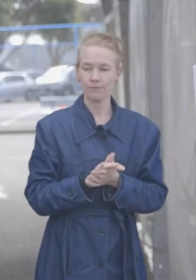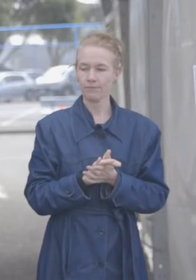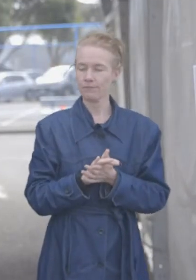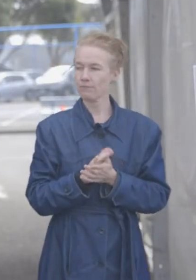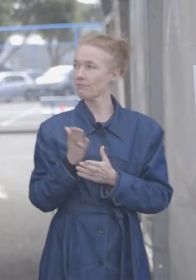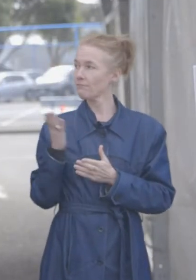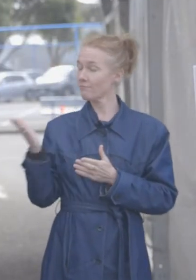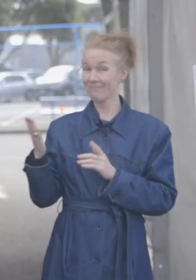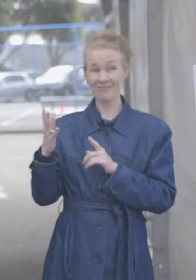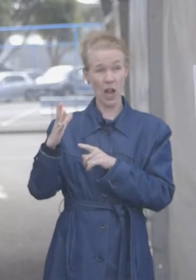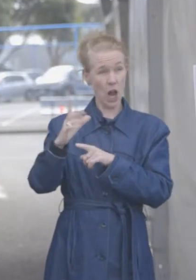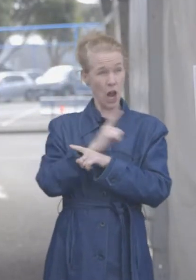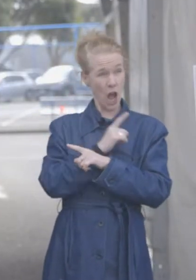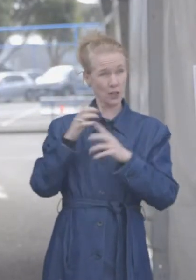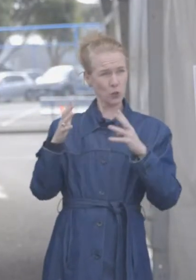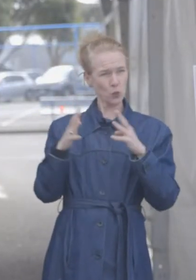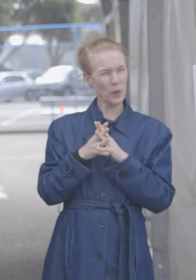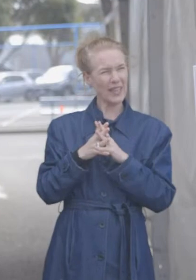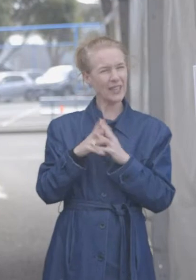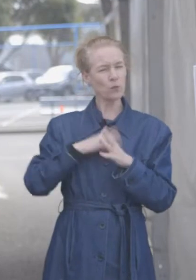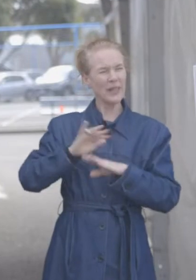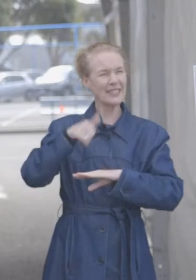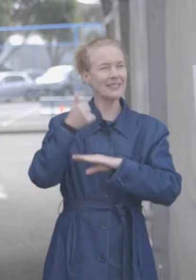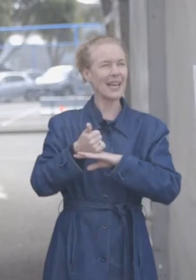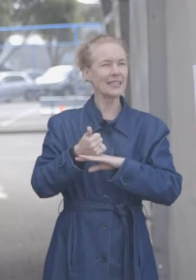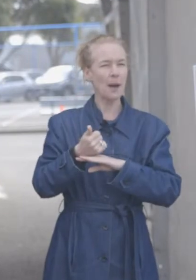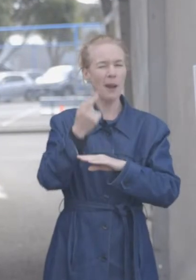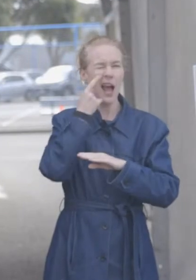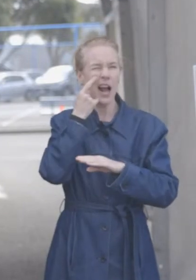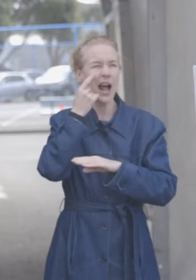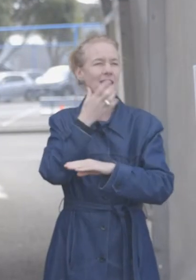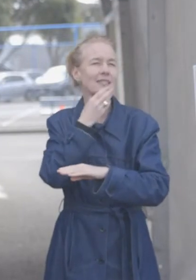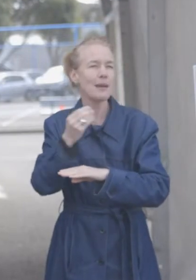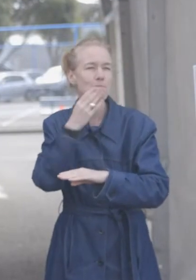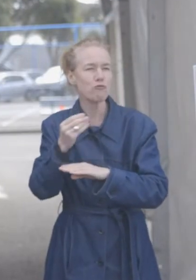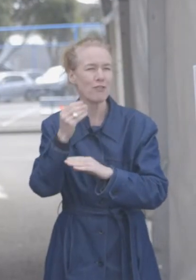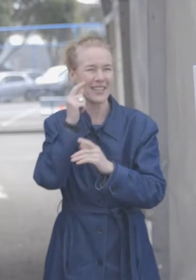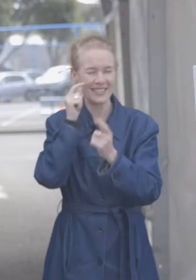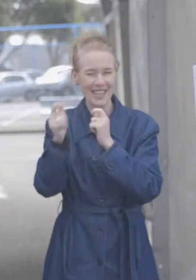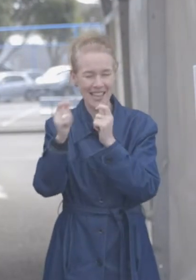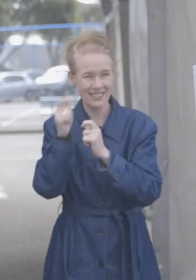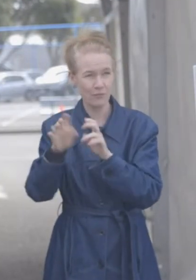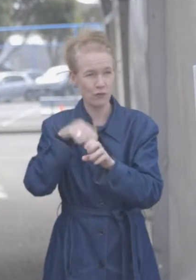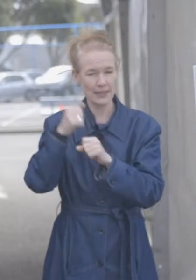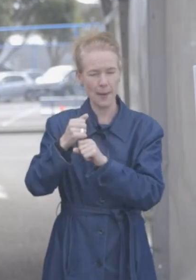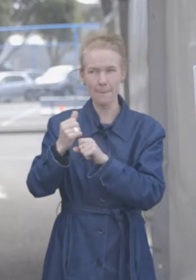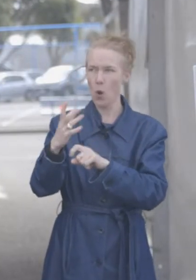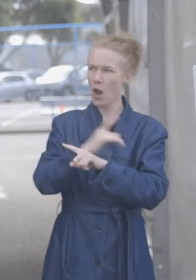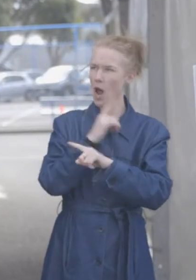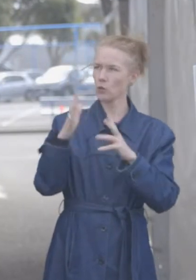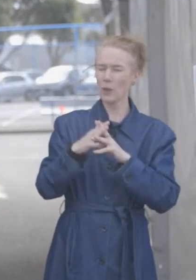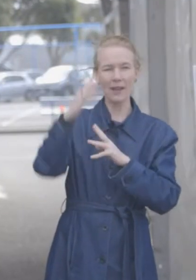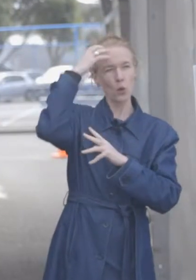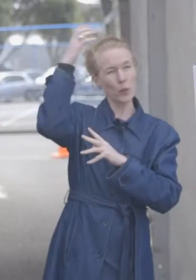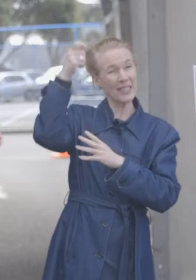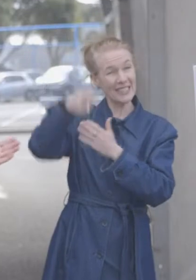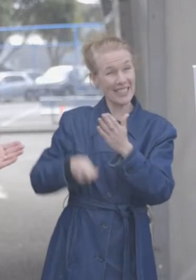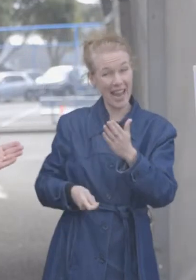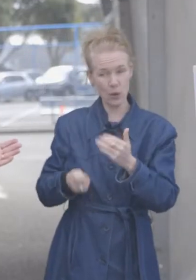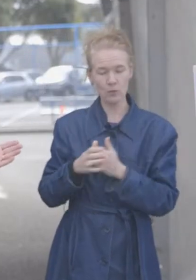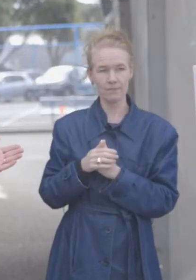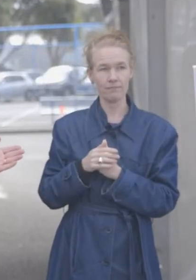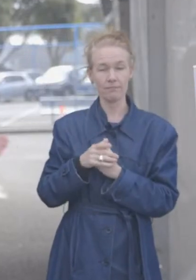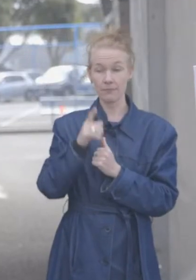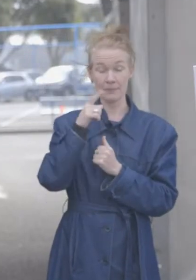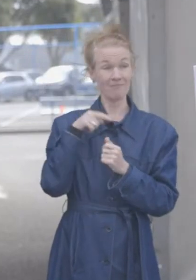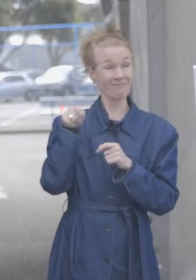had the pop-up and over 1,000 people were tested. Not all of those people were symptomatic. The test was free, but what we were trying to do there